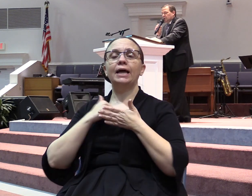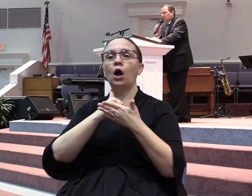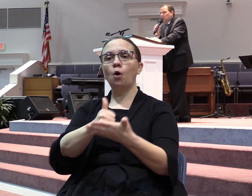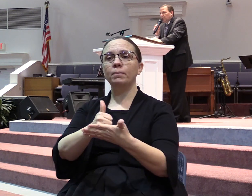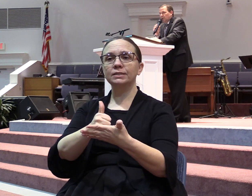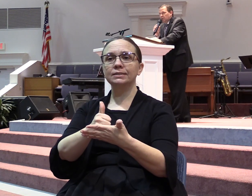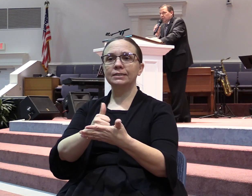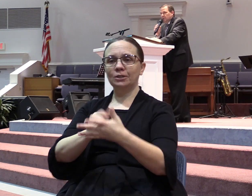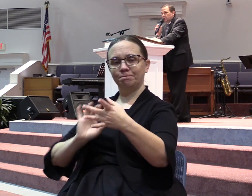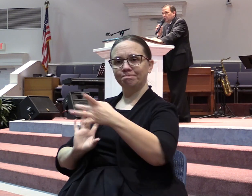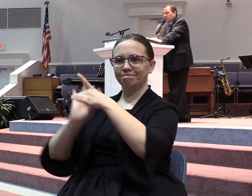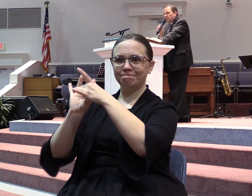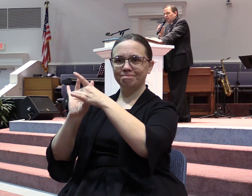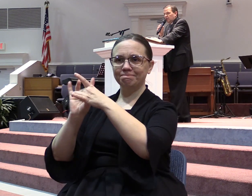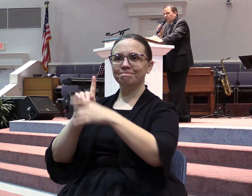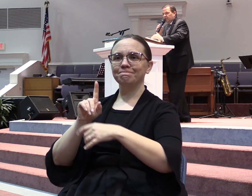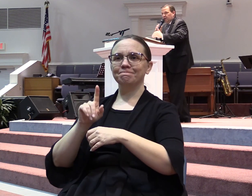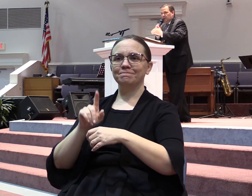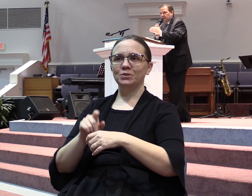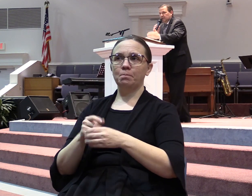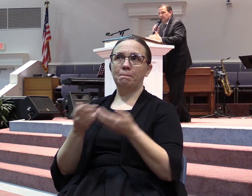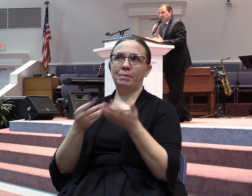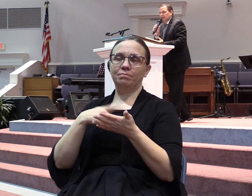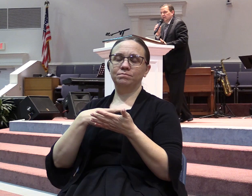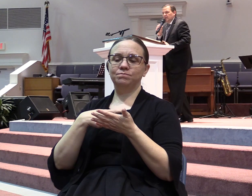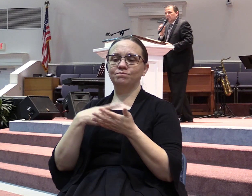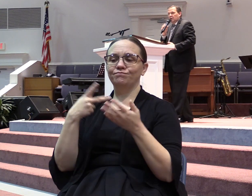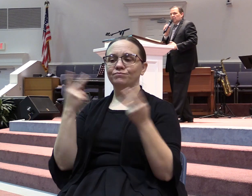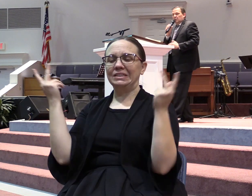and restore those who have fallen into sin.